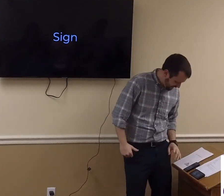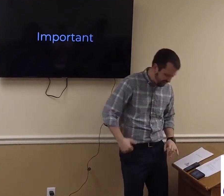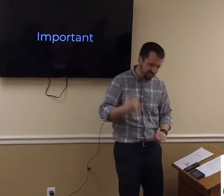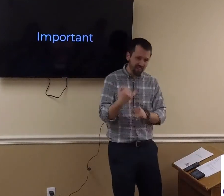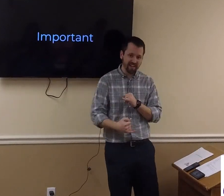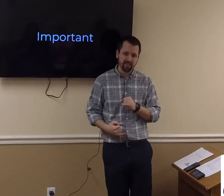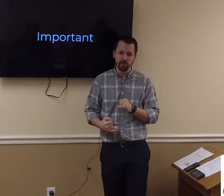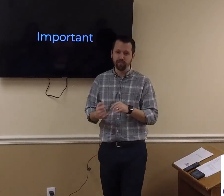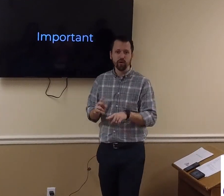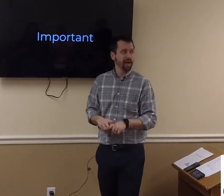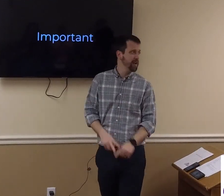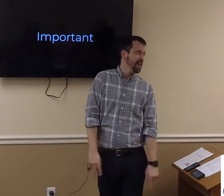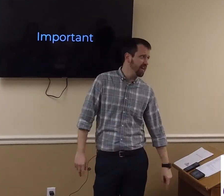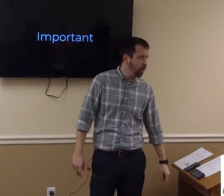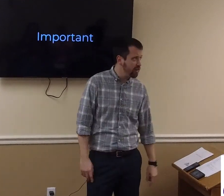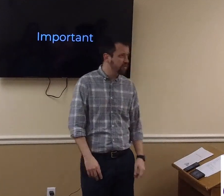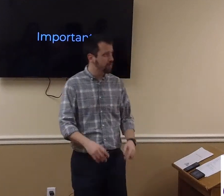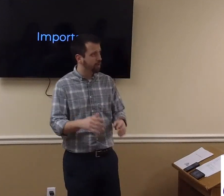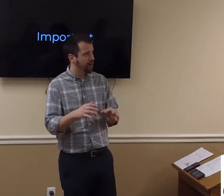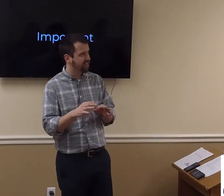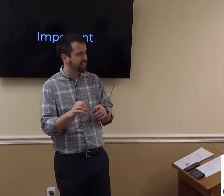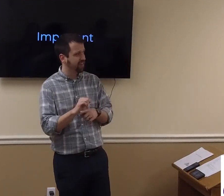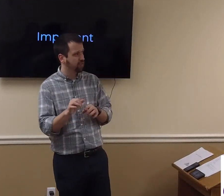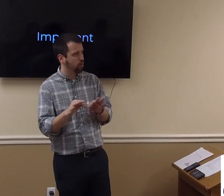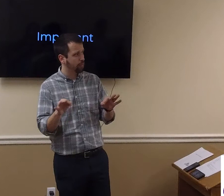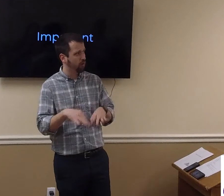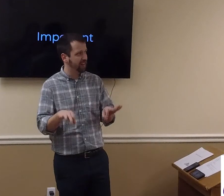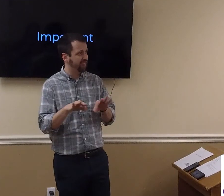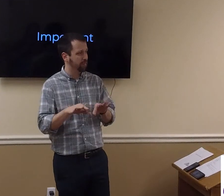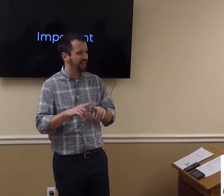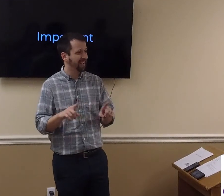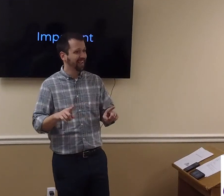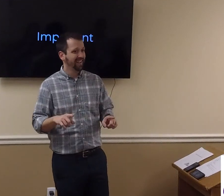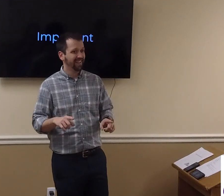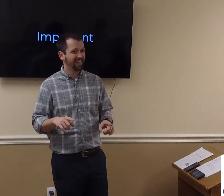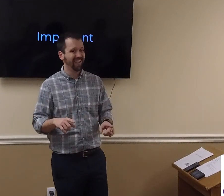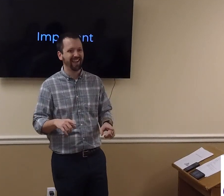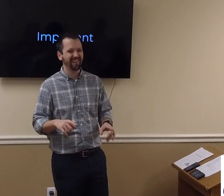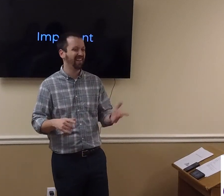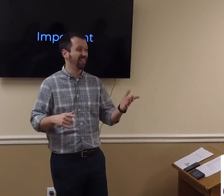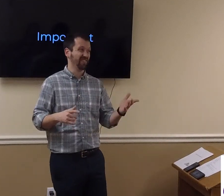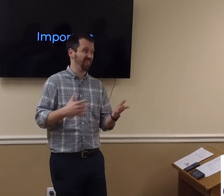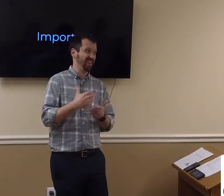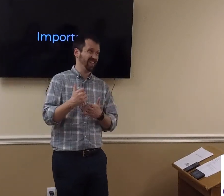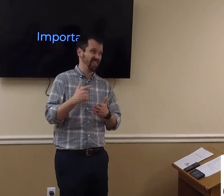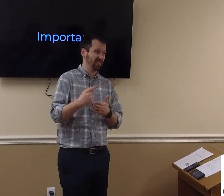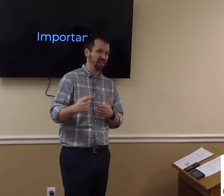Alright, this is the last one of the vocab, and I told you I was going to make practice sentences more important in these, but I don't think we're running out of time this week.